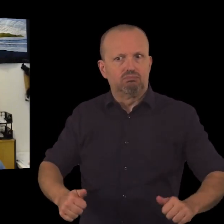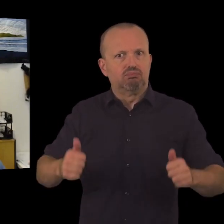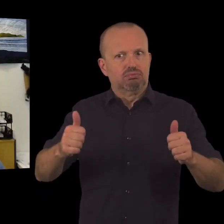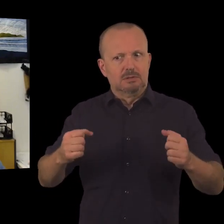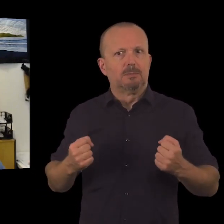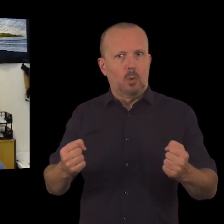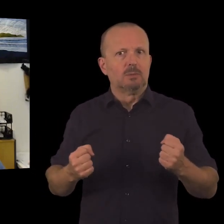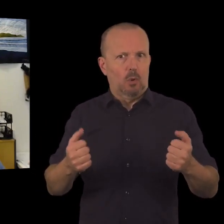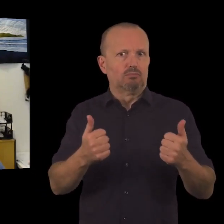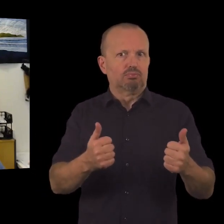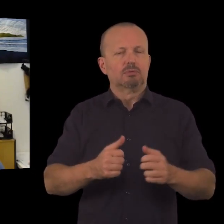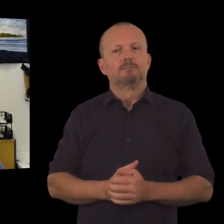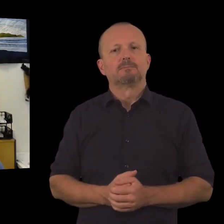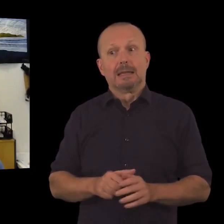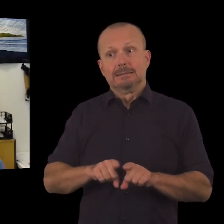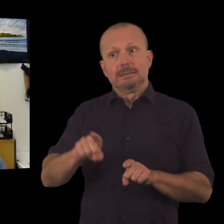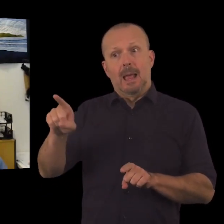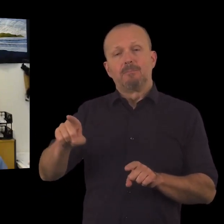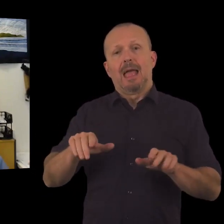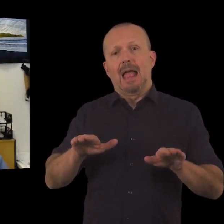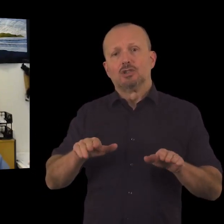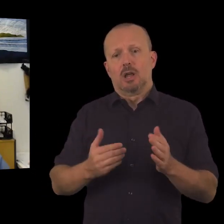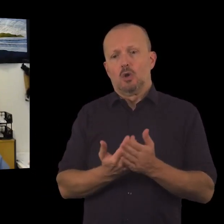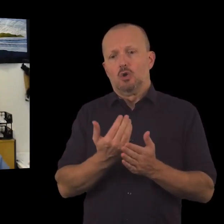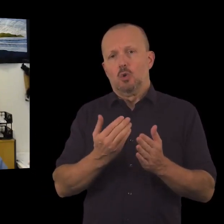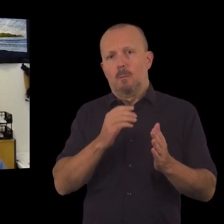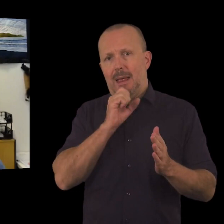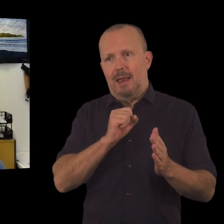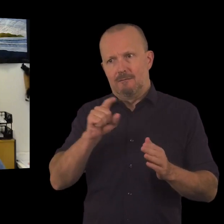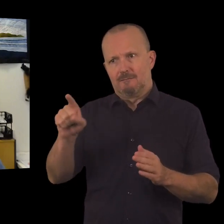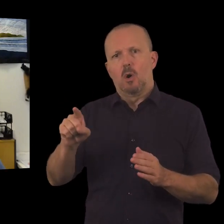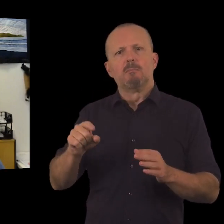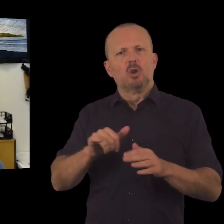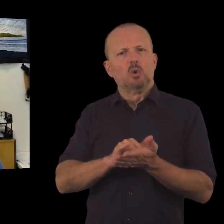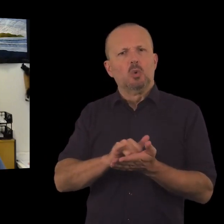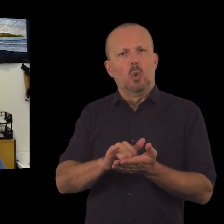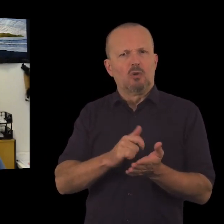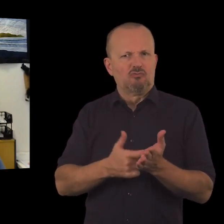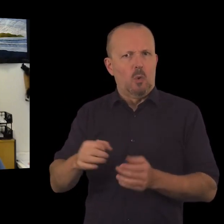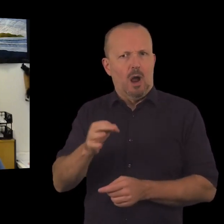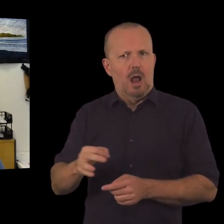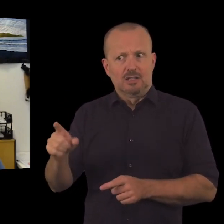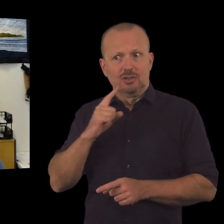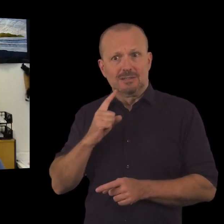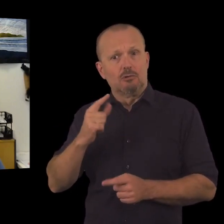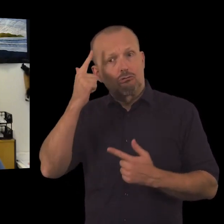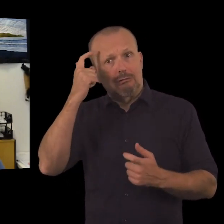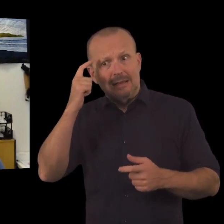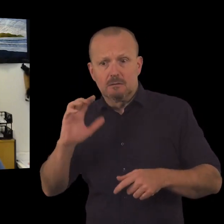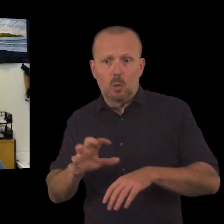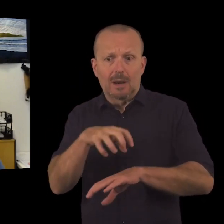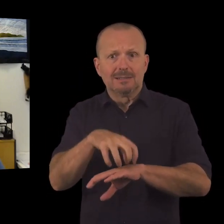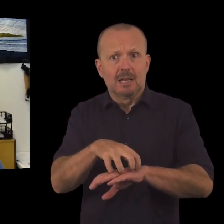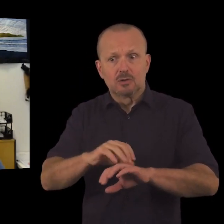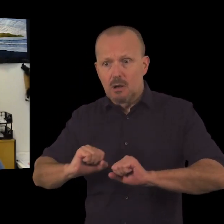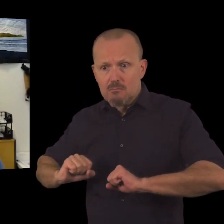Newman from AS220 in Rhode Island. She talked about how we shouldn't underestimate the influence of a creative organisation